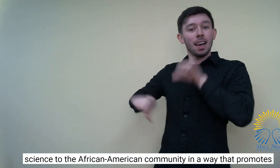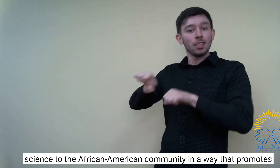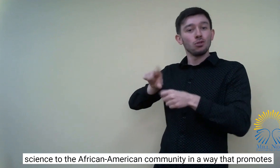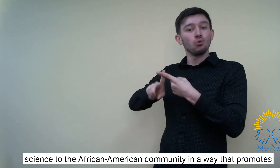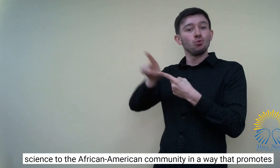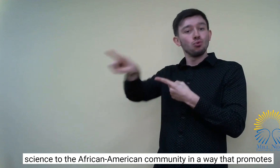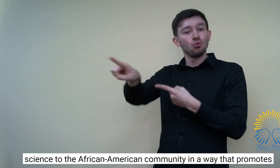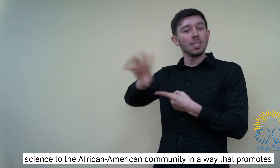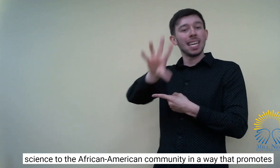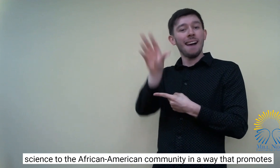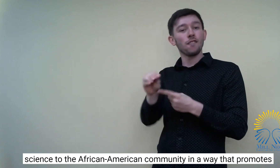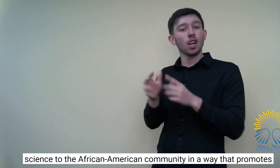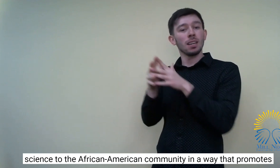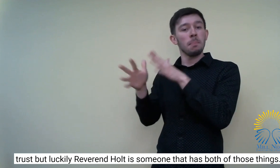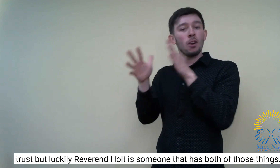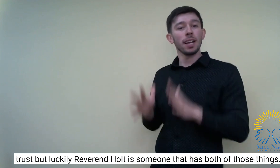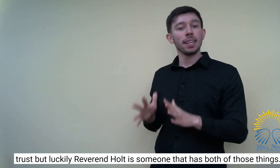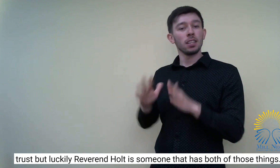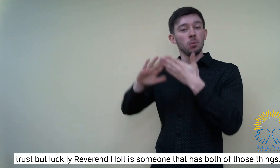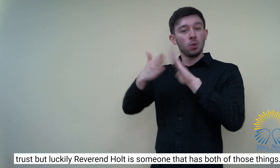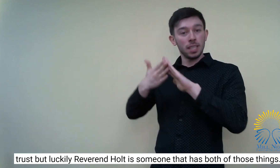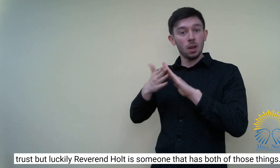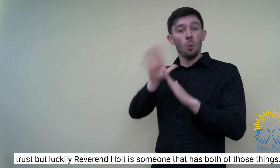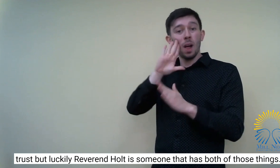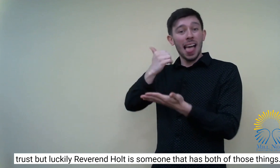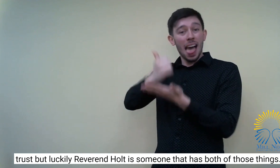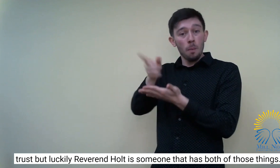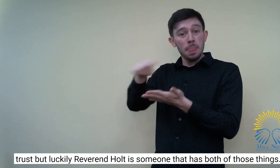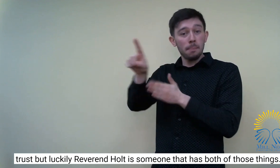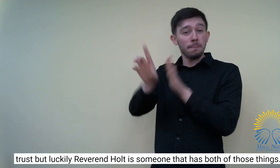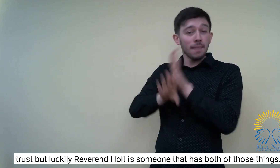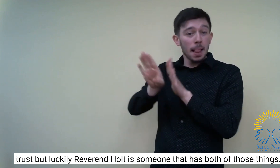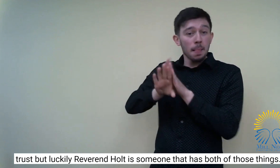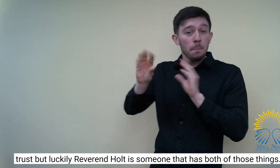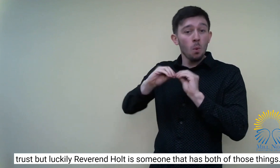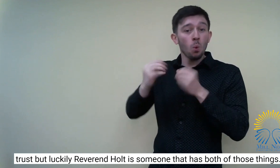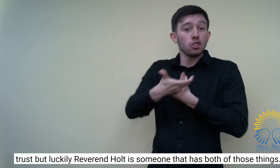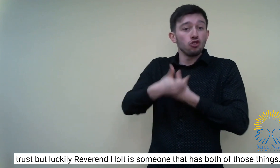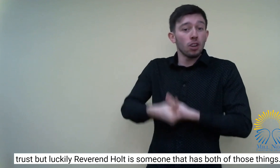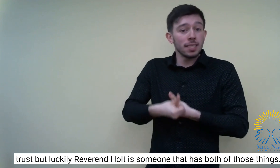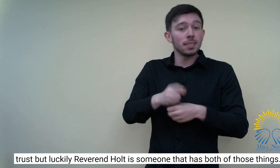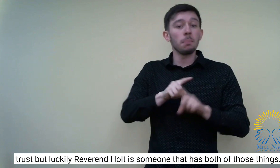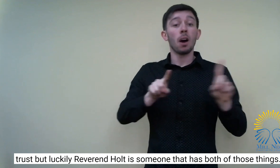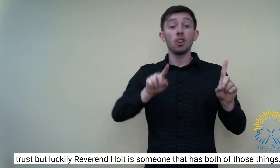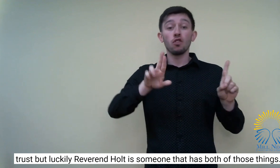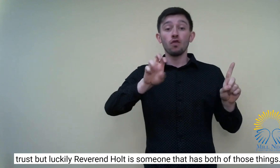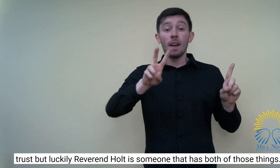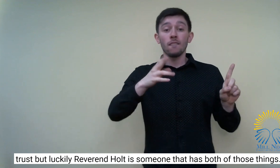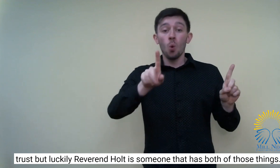way that promotes trust. But luckily, Reverend Holt is someone that has both of those